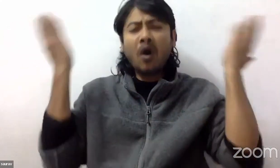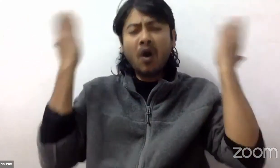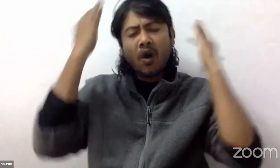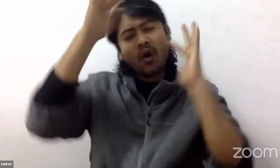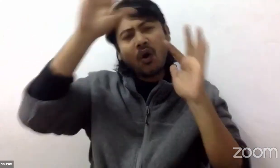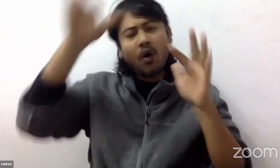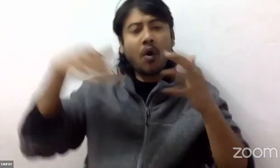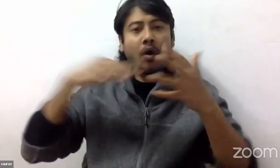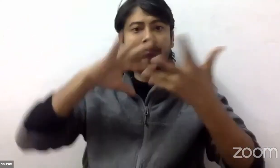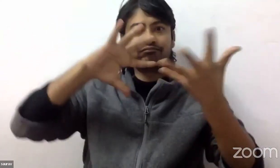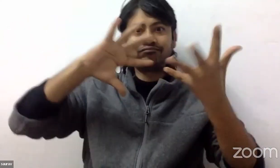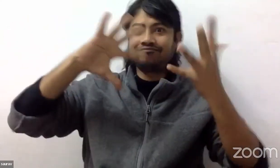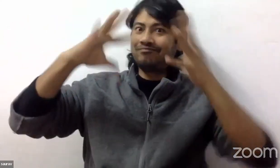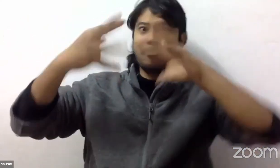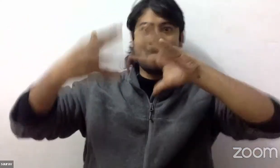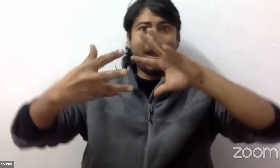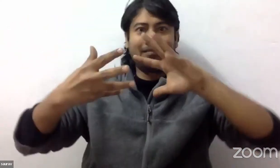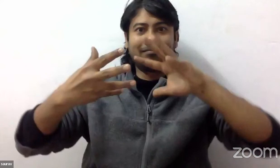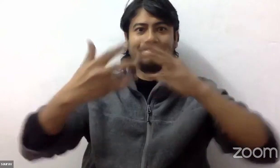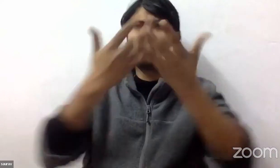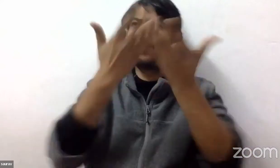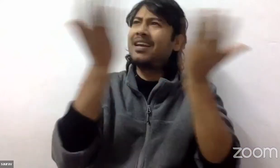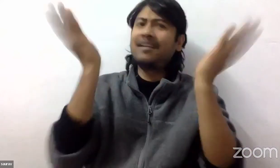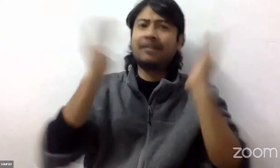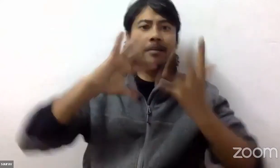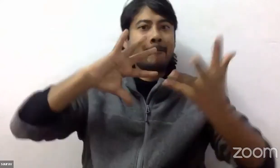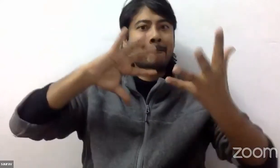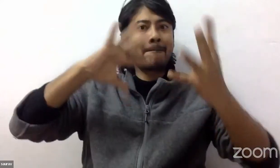create somebody who could represent.